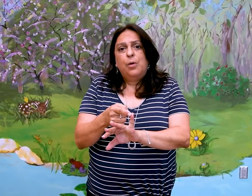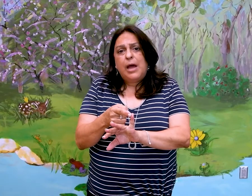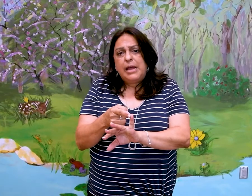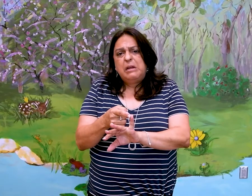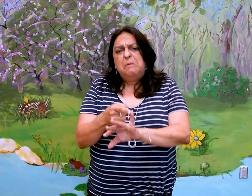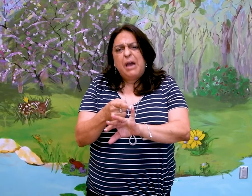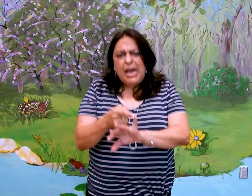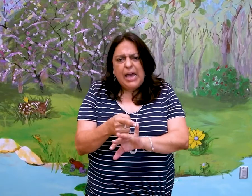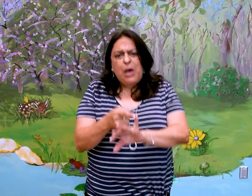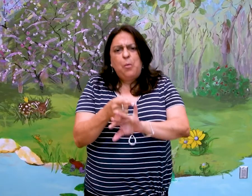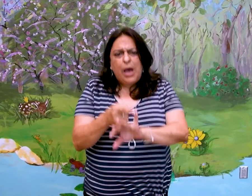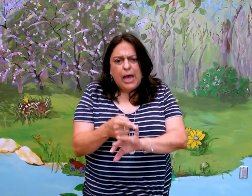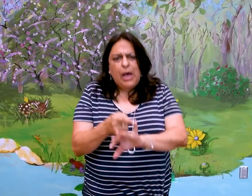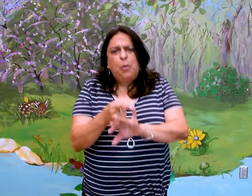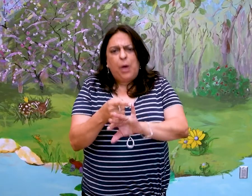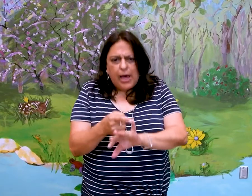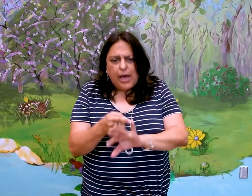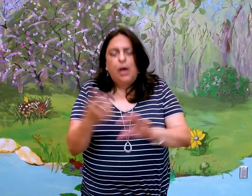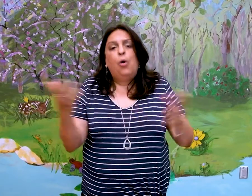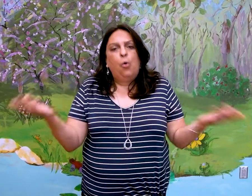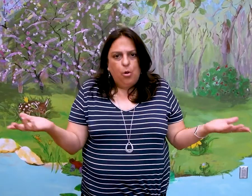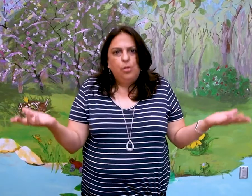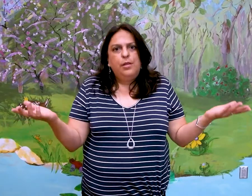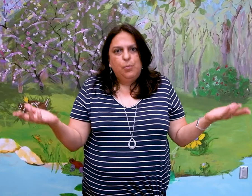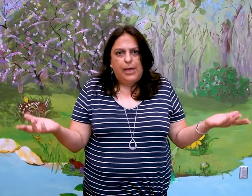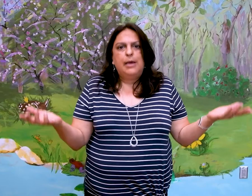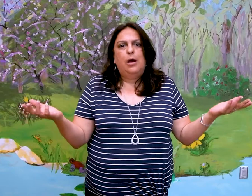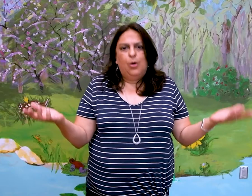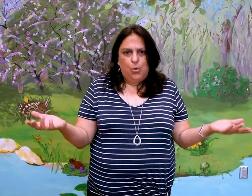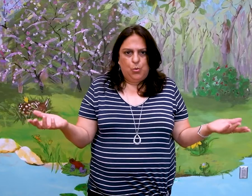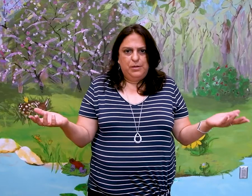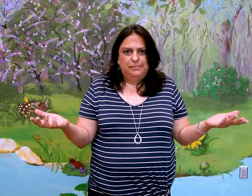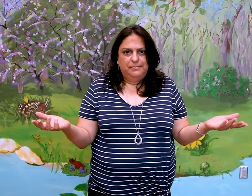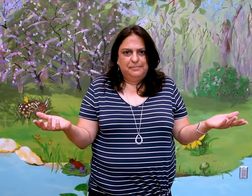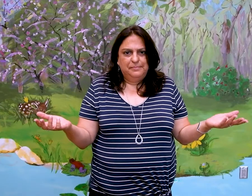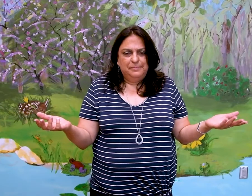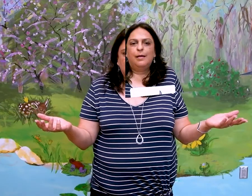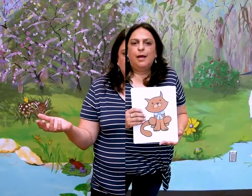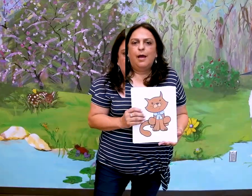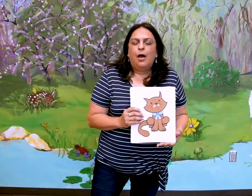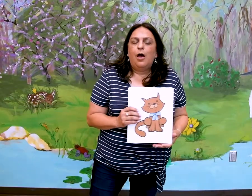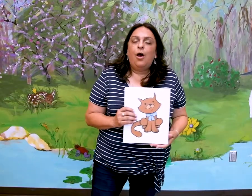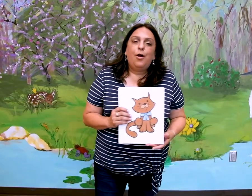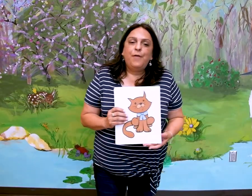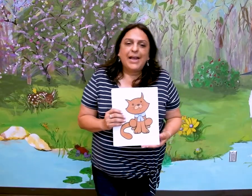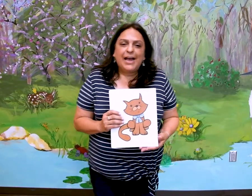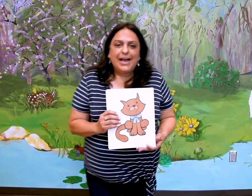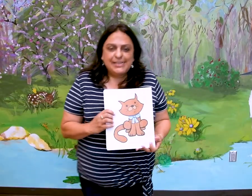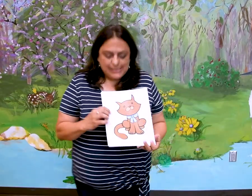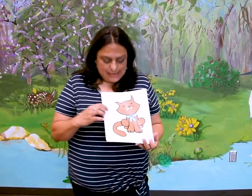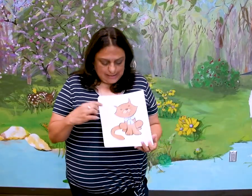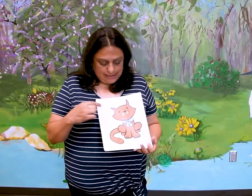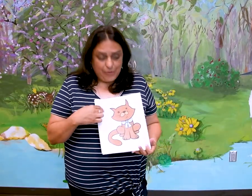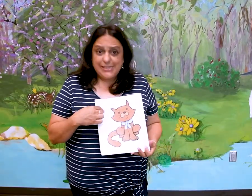cried wah, wah, wah all the way home. All right, guys, what's